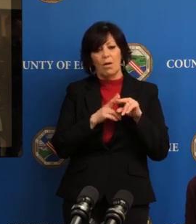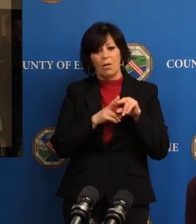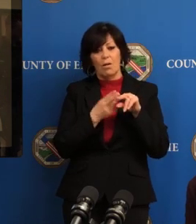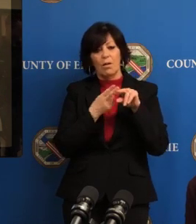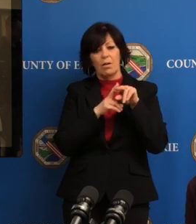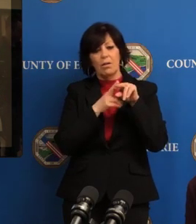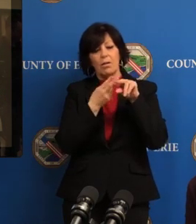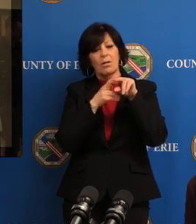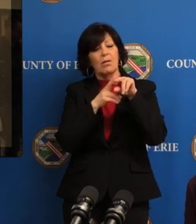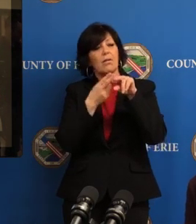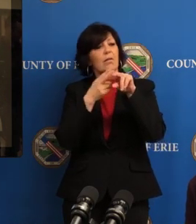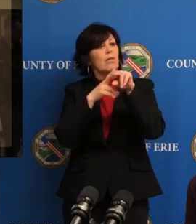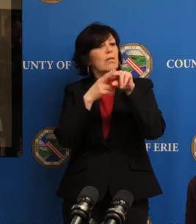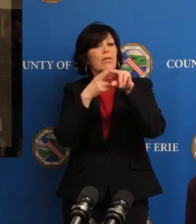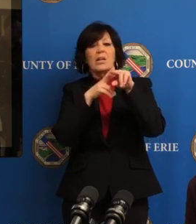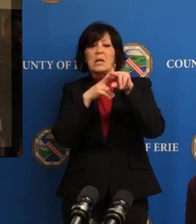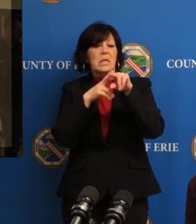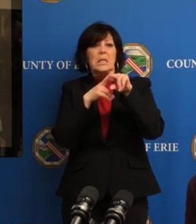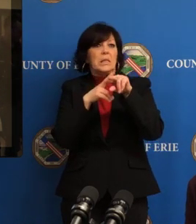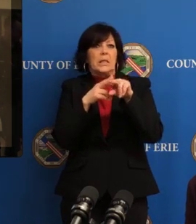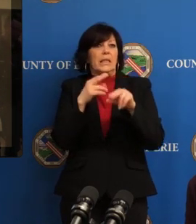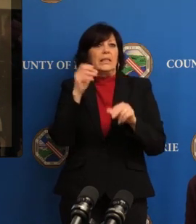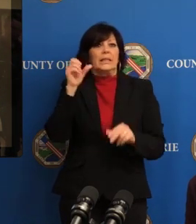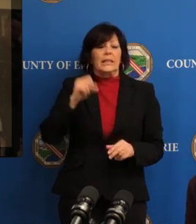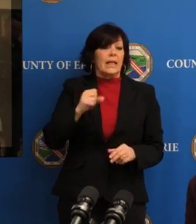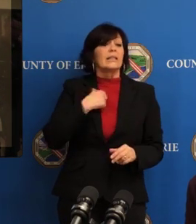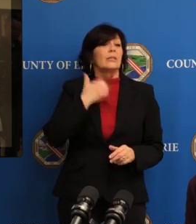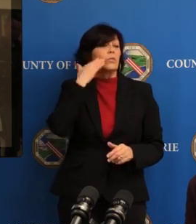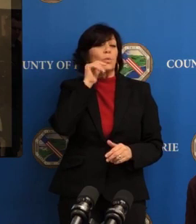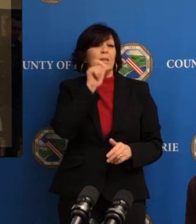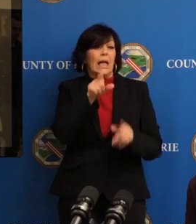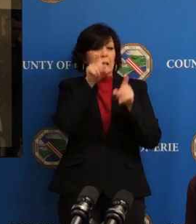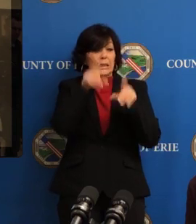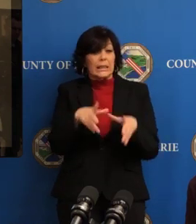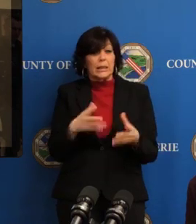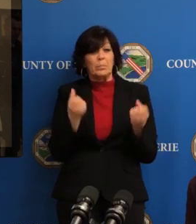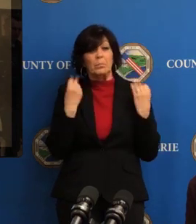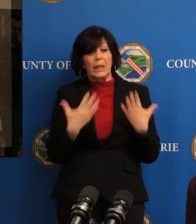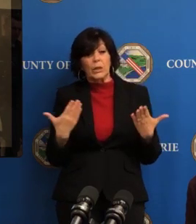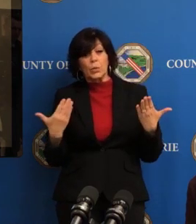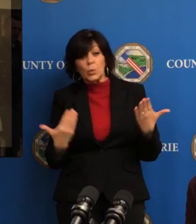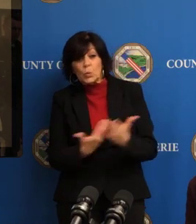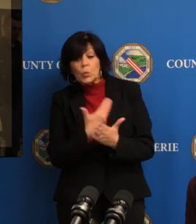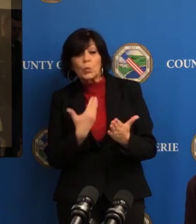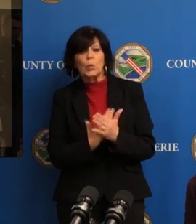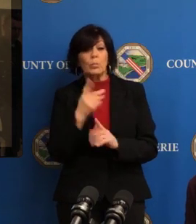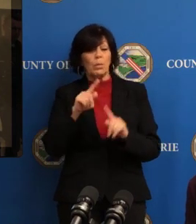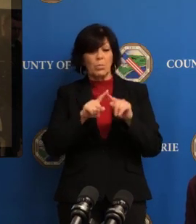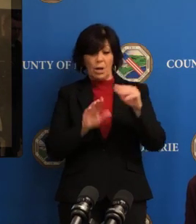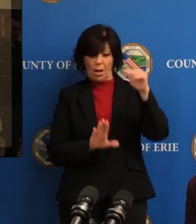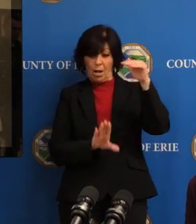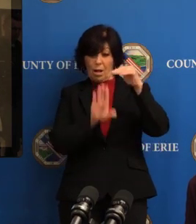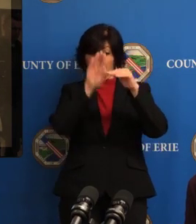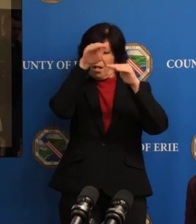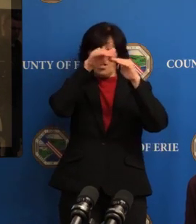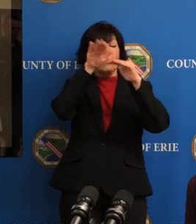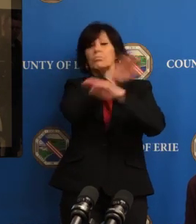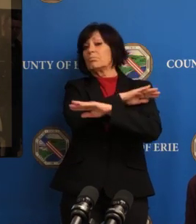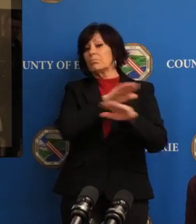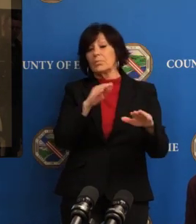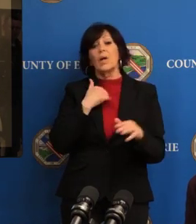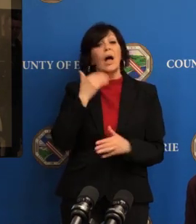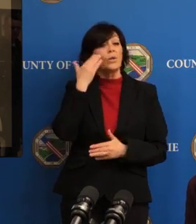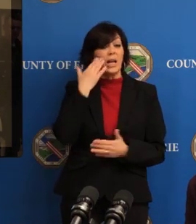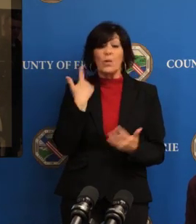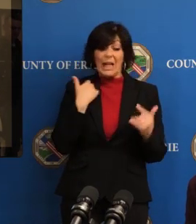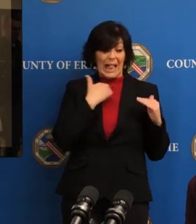no reason to believe, even though we're not testing a large number of new people, that we have reached our peak. Even with the limited testing that's